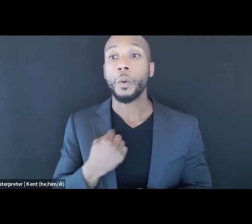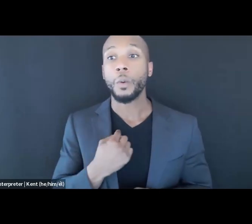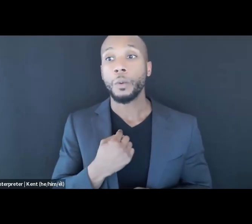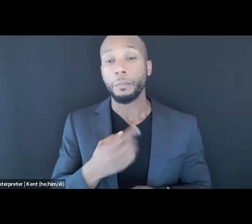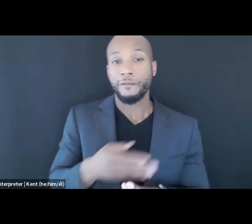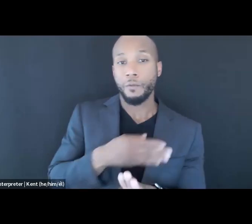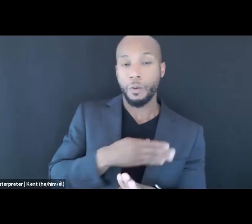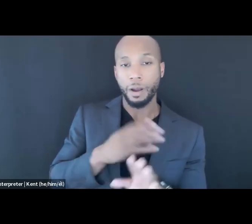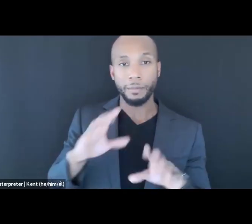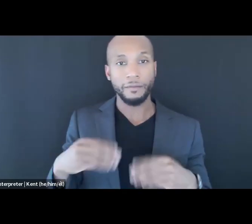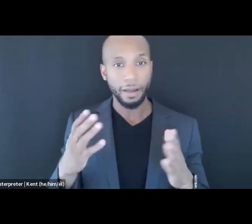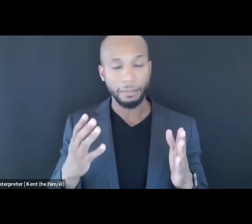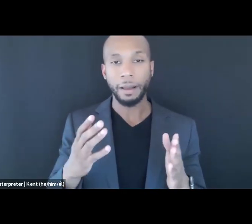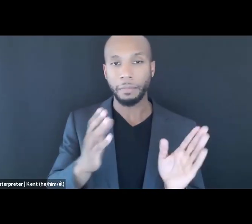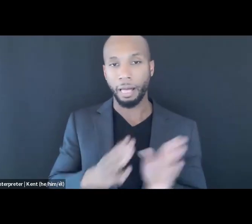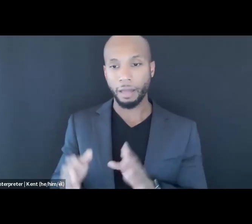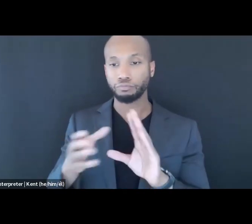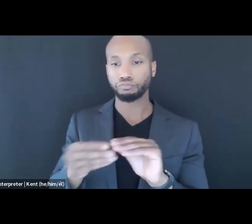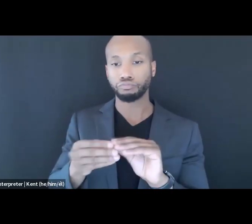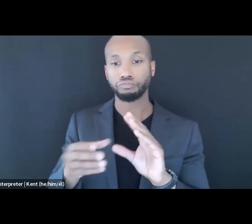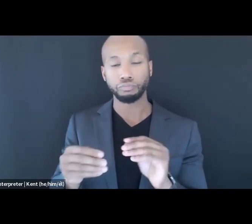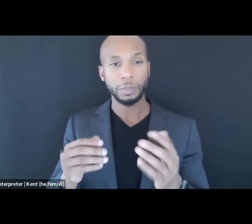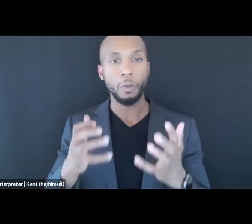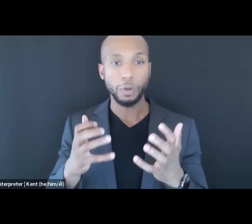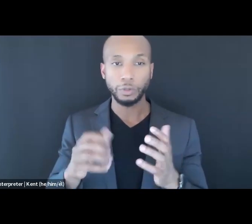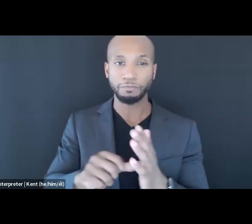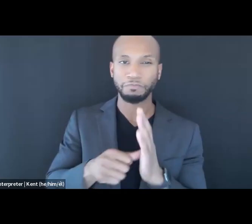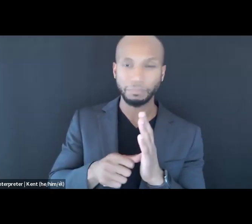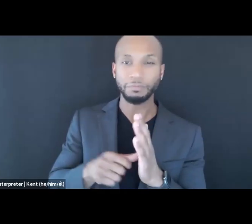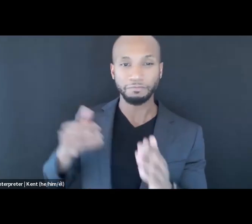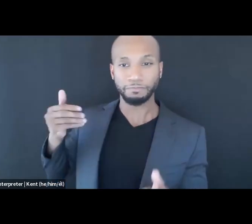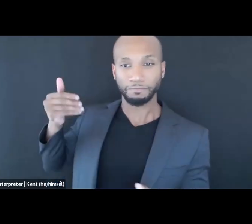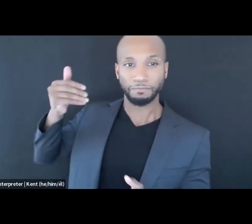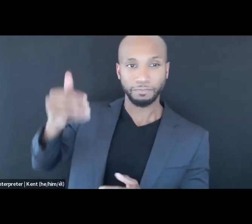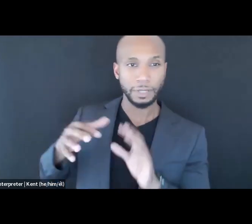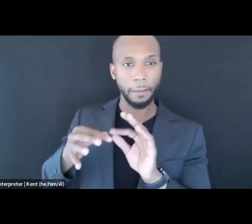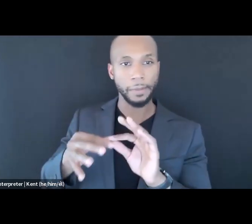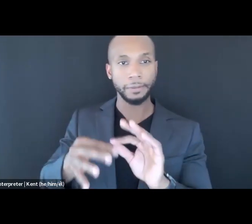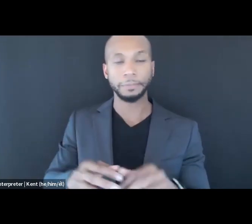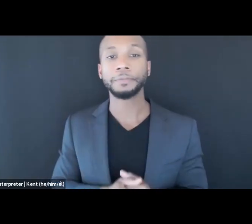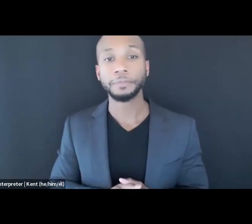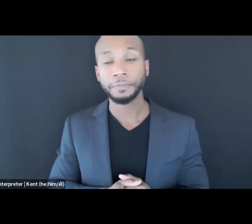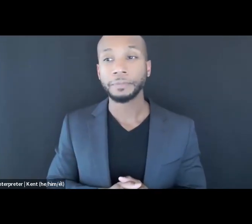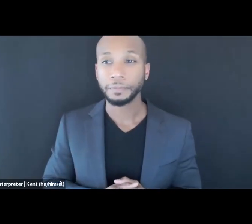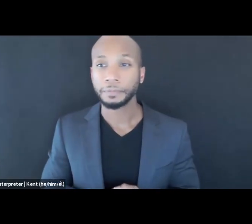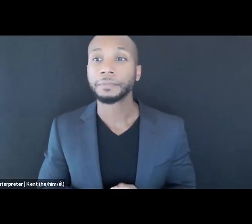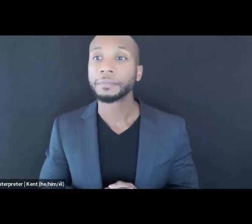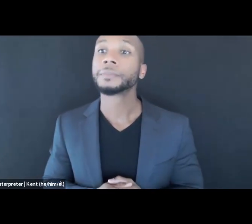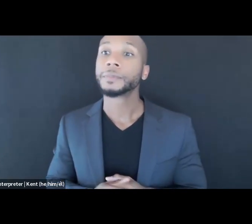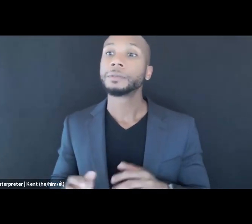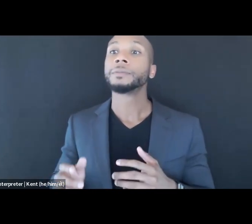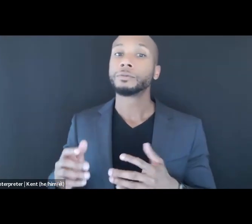Before I give my planned remarks, I want to underscore what others have said. Hanging out at events